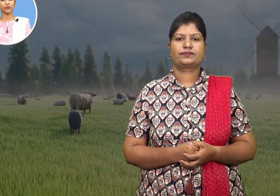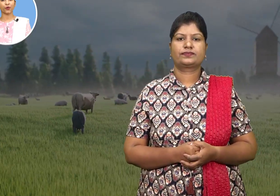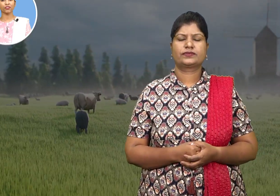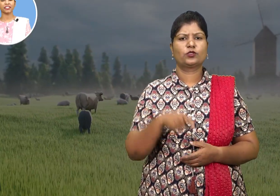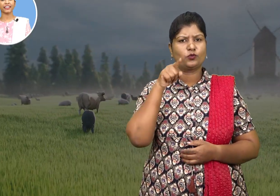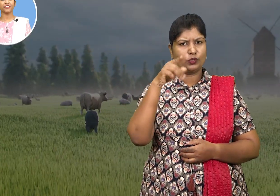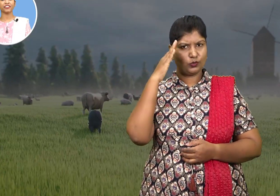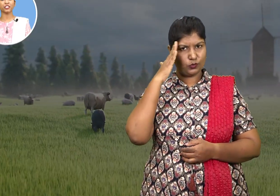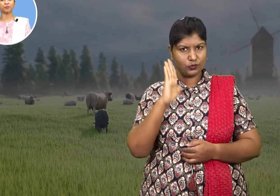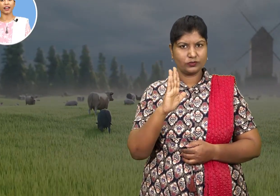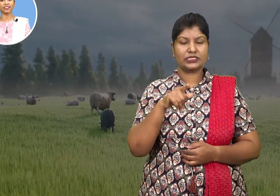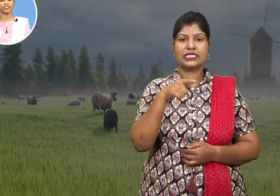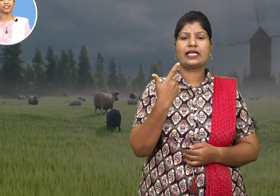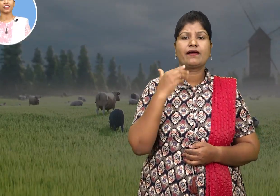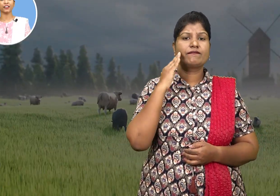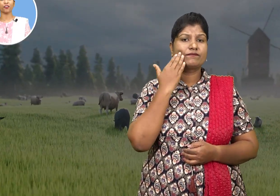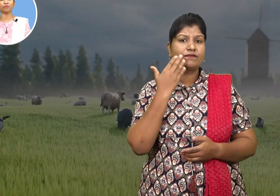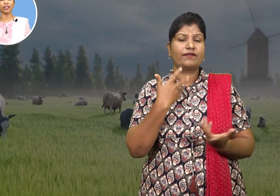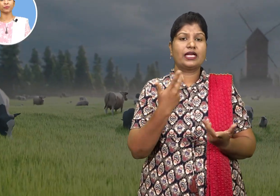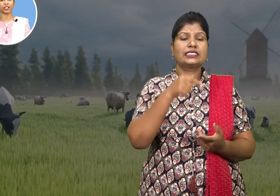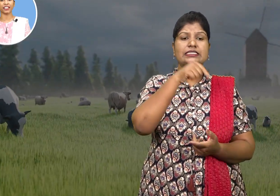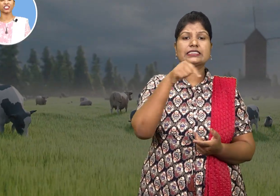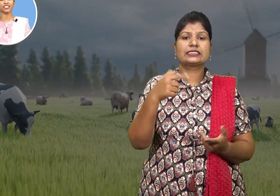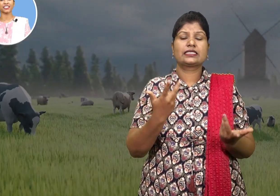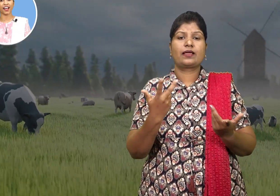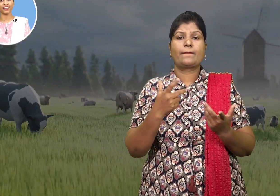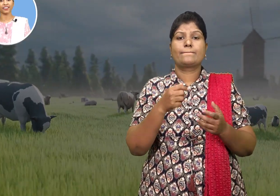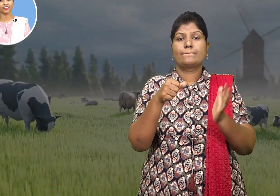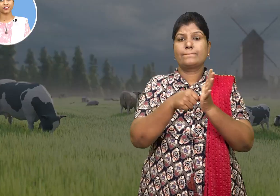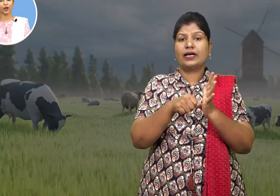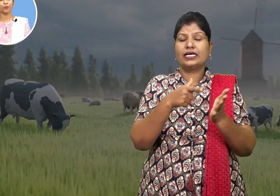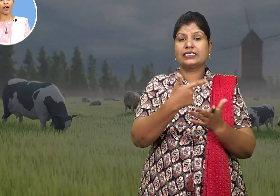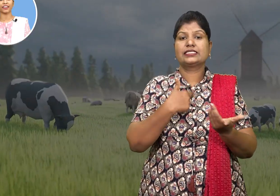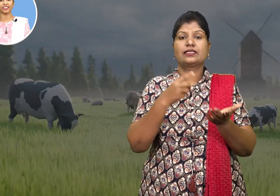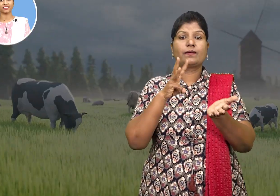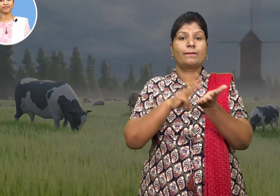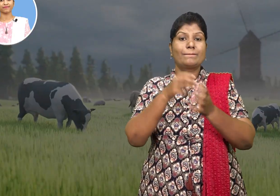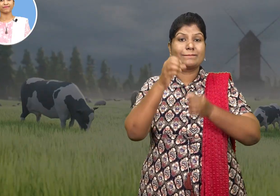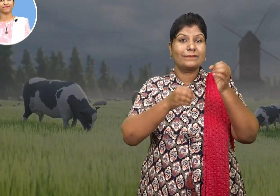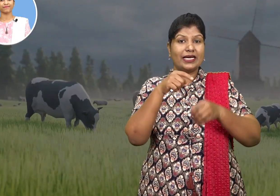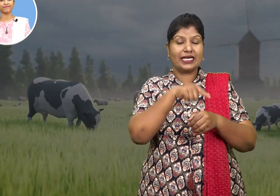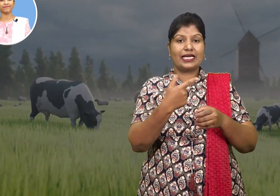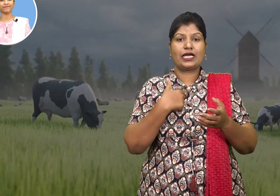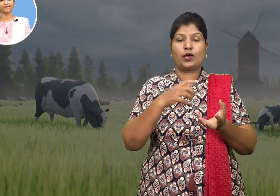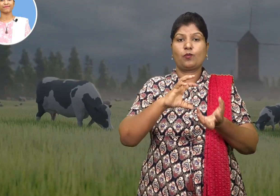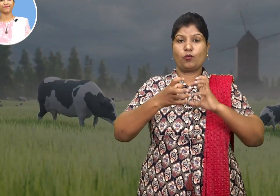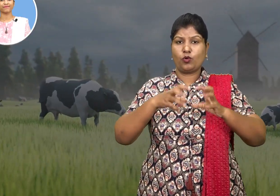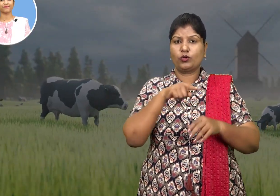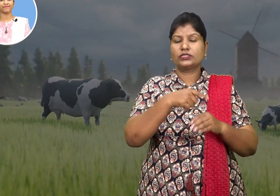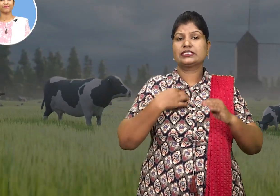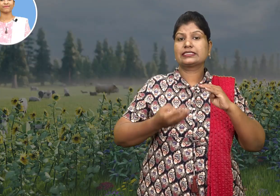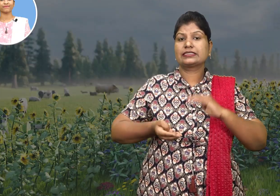Do you know in which month the rate of milk production is high? Why?